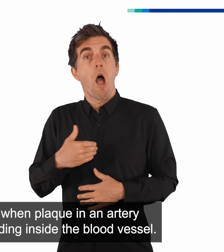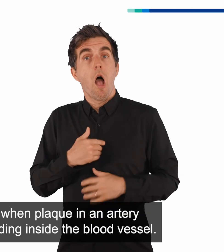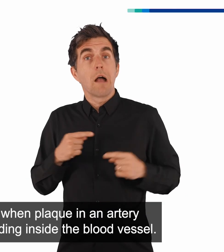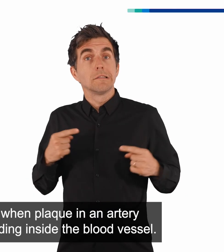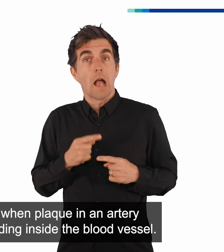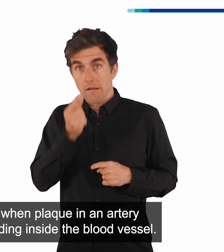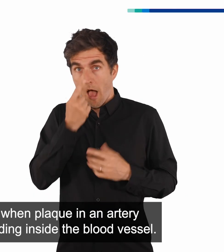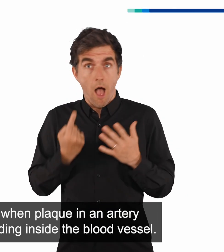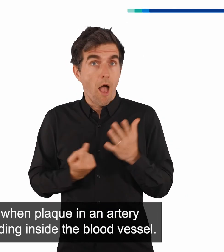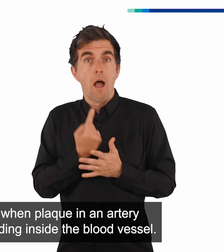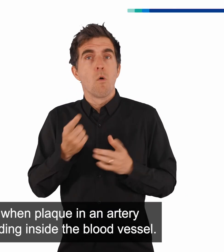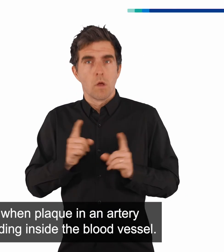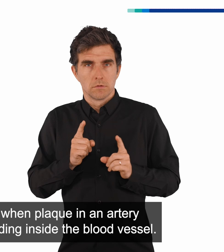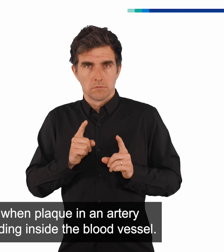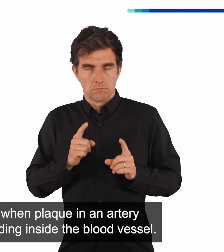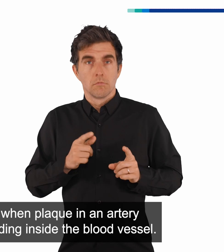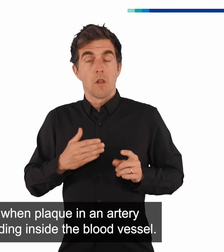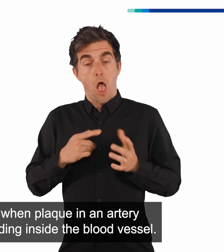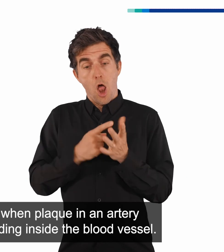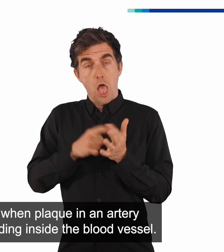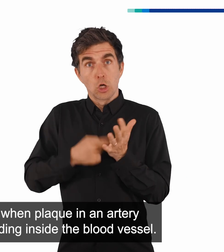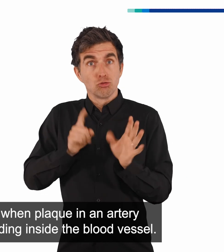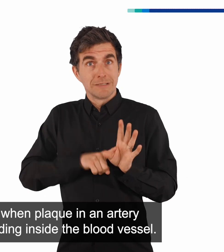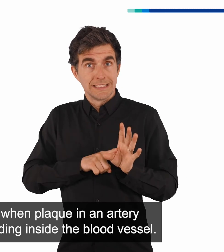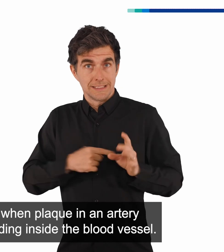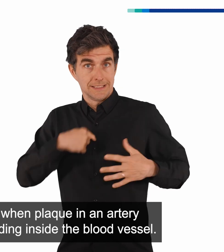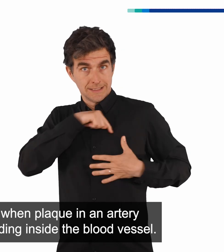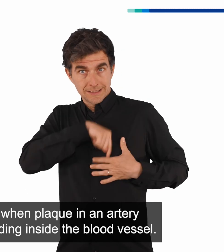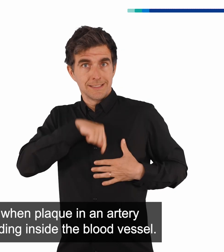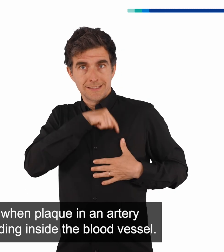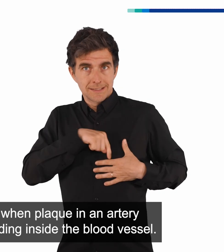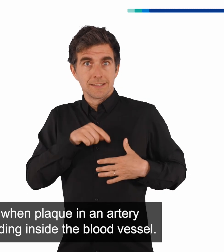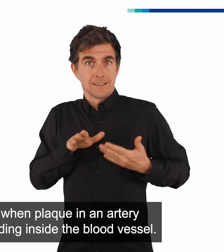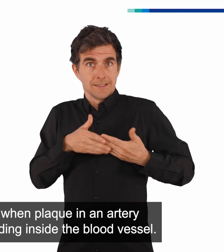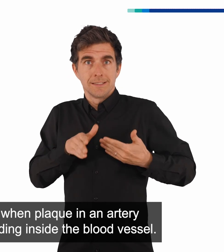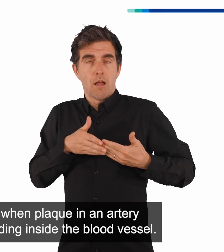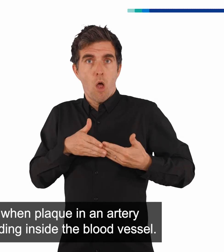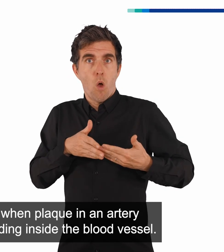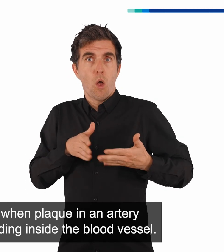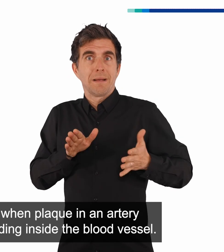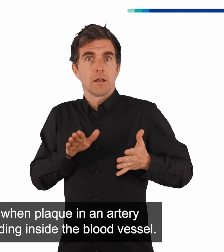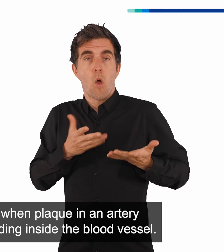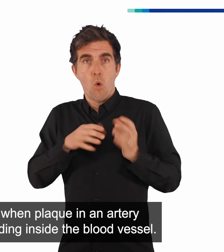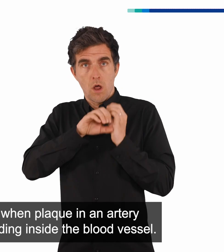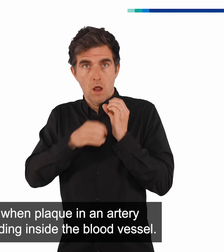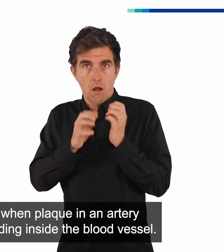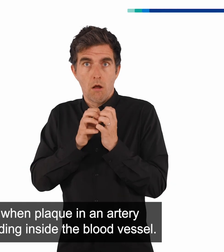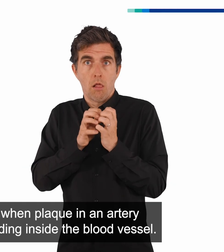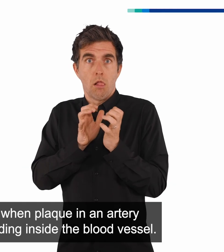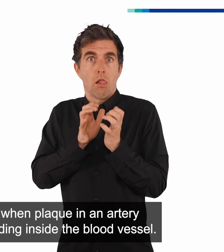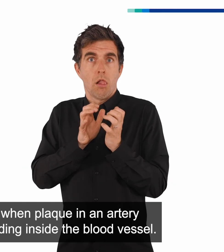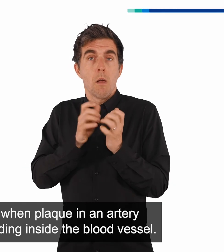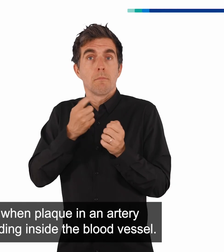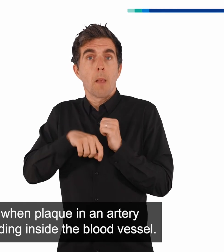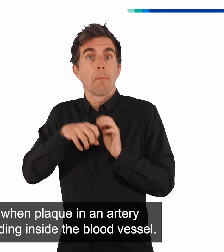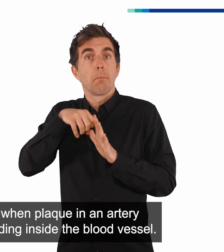A heart attack happens when plaque in an artery breaks open, causing bleeding inside the blood vessel. The body